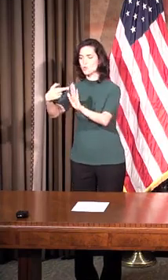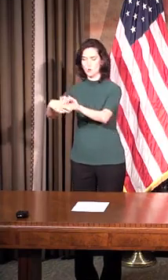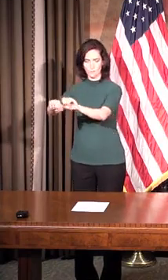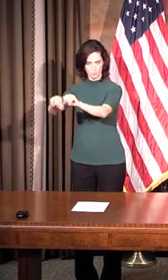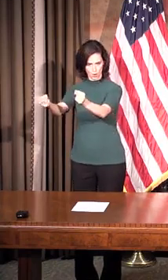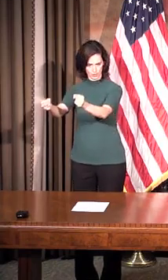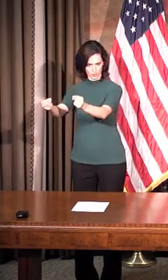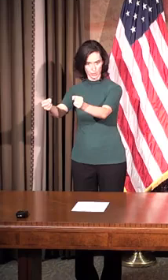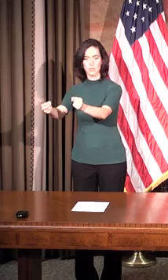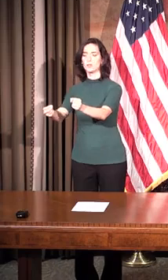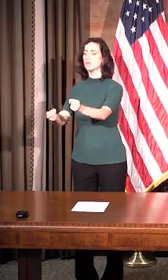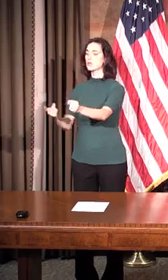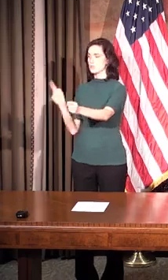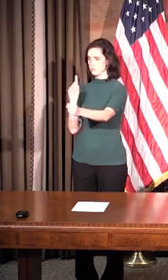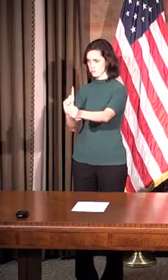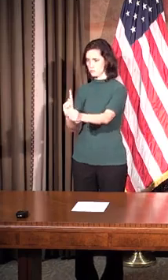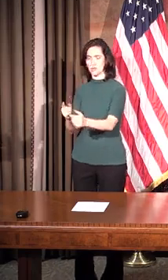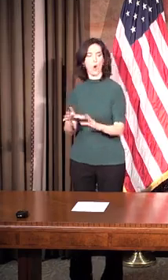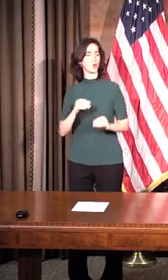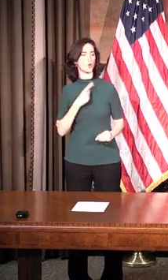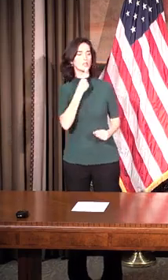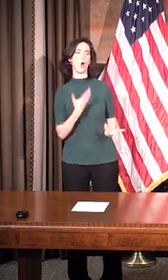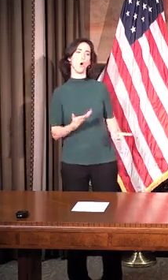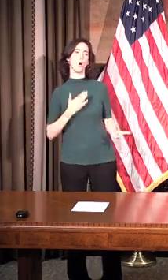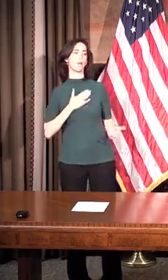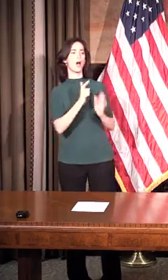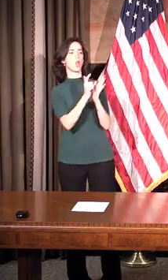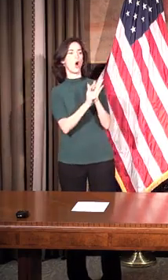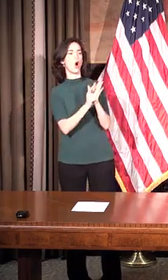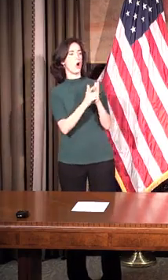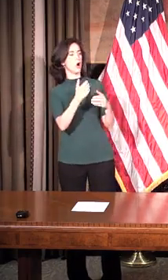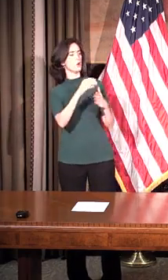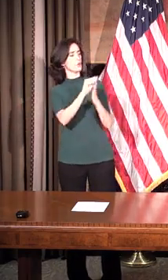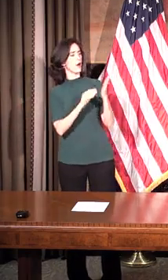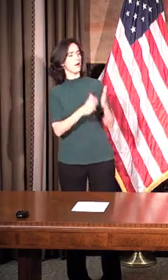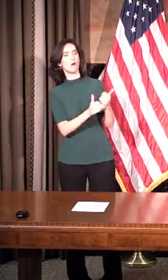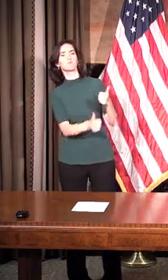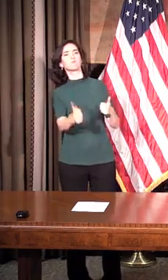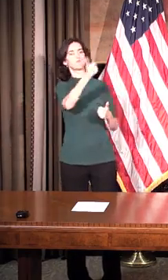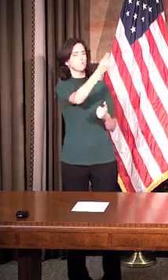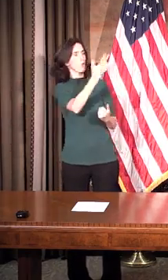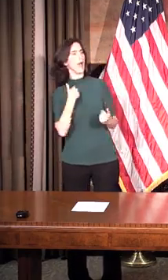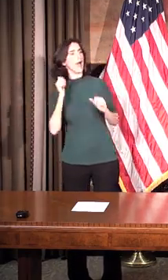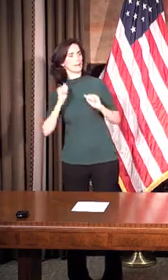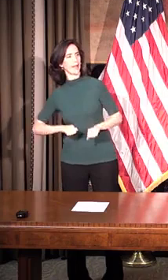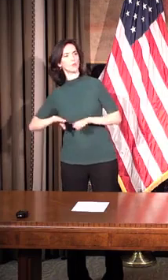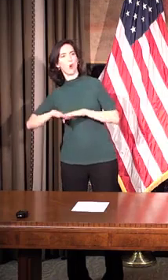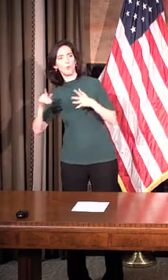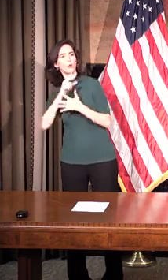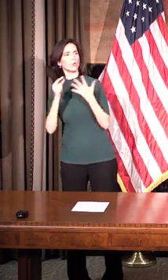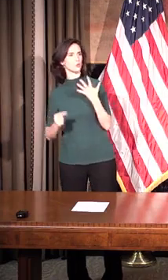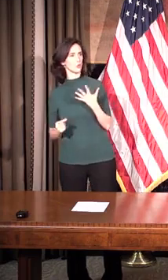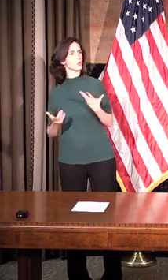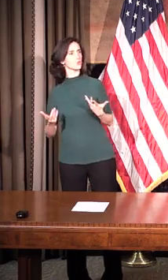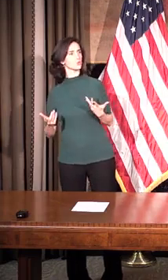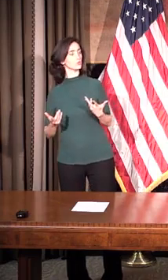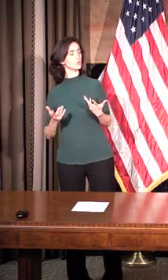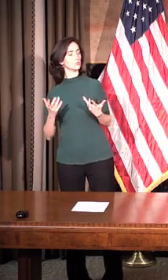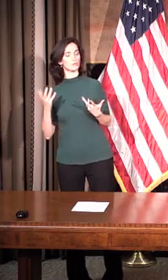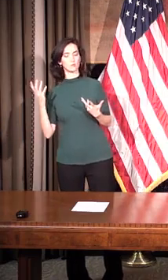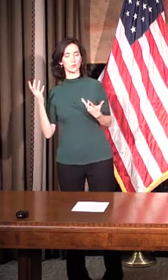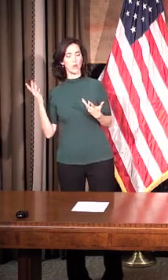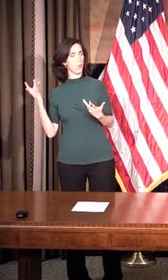state lawmaker told me I could do this because he signed this petition, what happens, and do you guys extend any leeway or grace to those